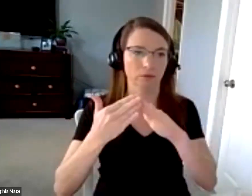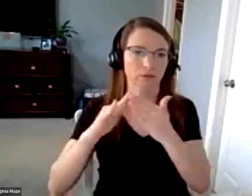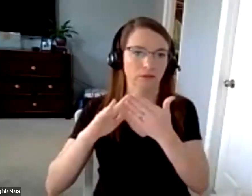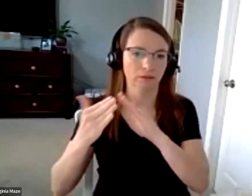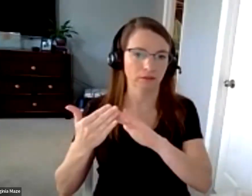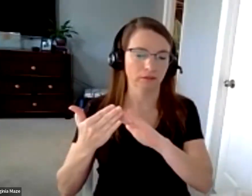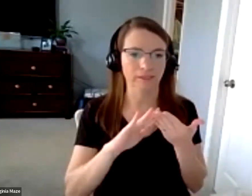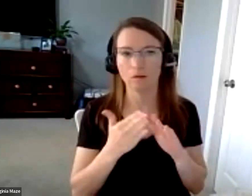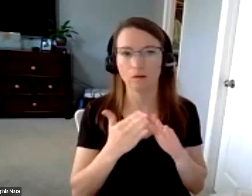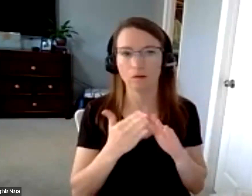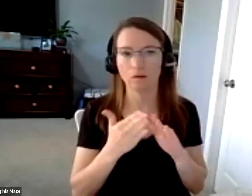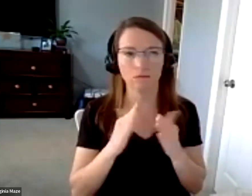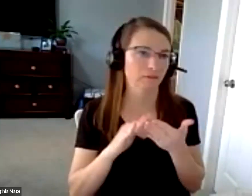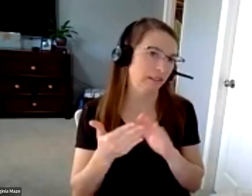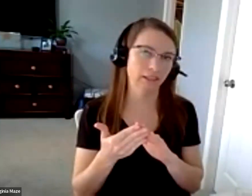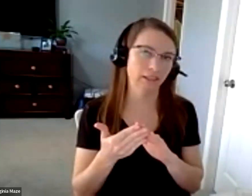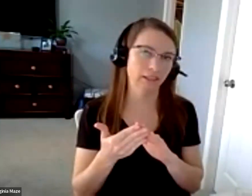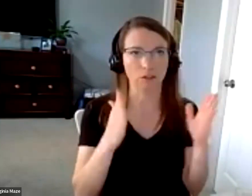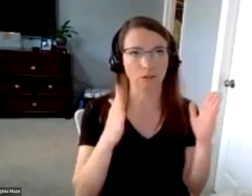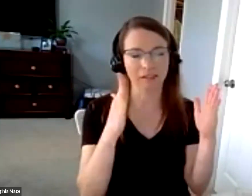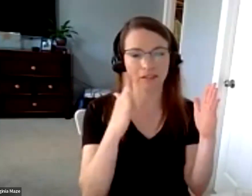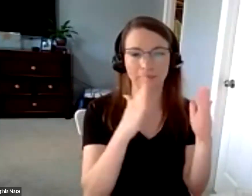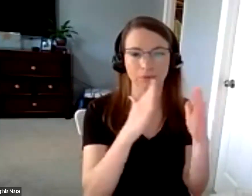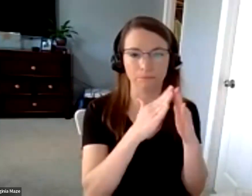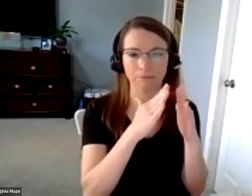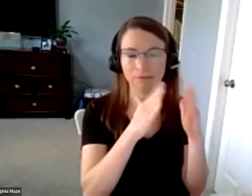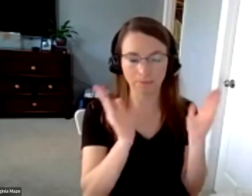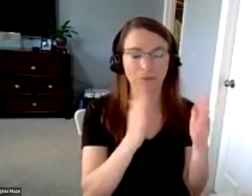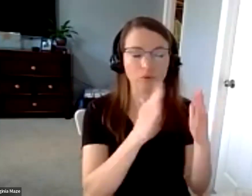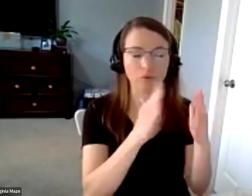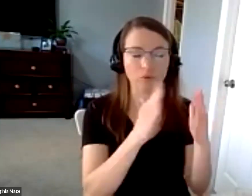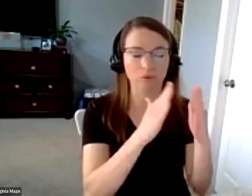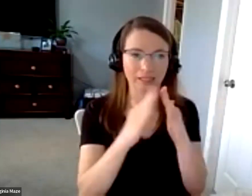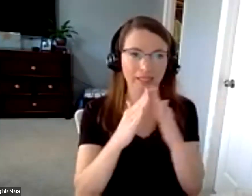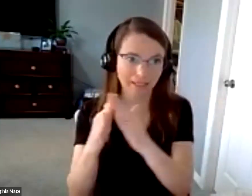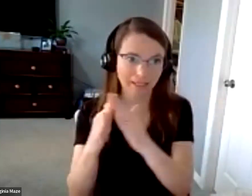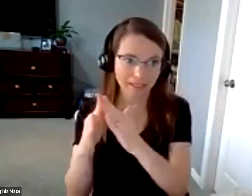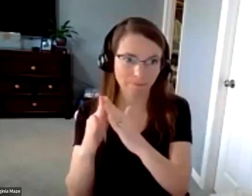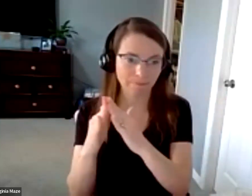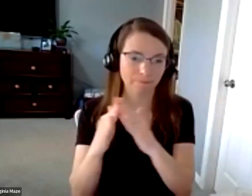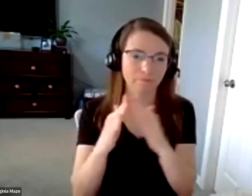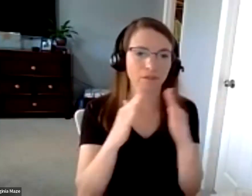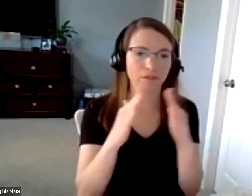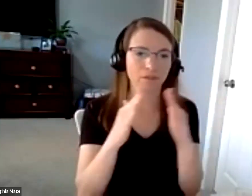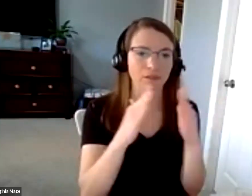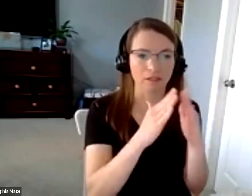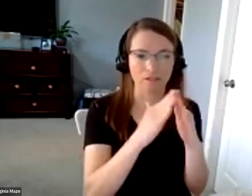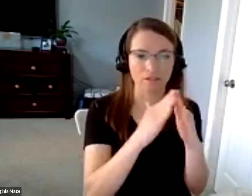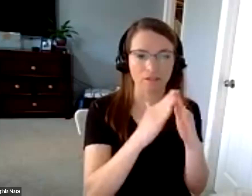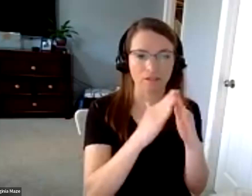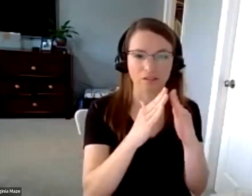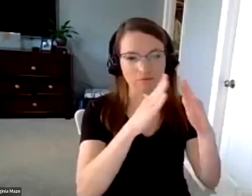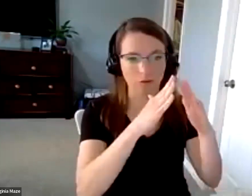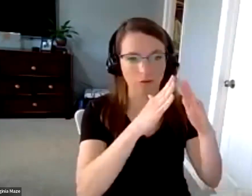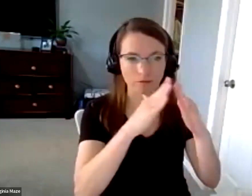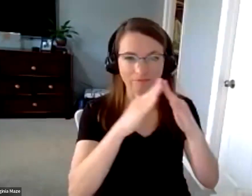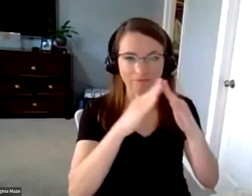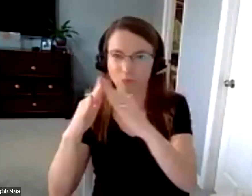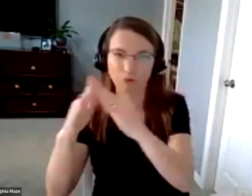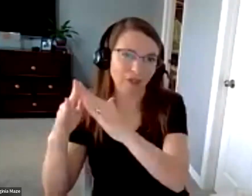town. So this can be town, city. You might see people do it like this.